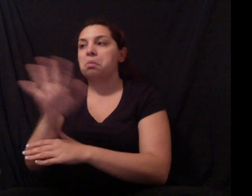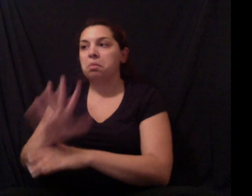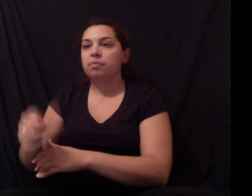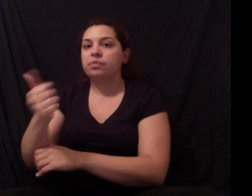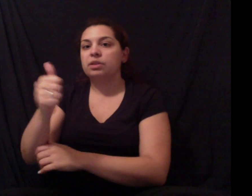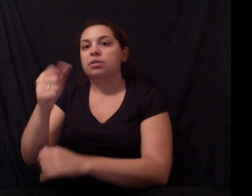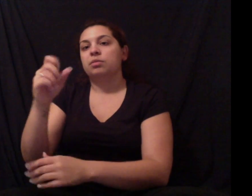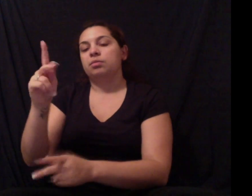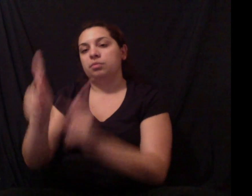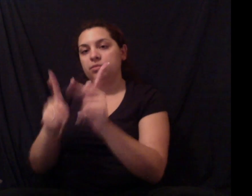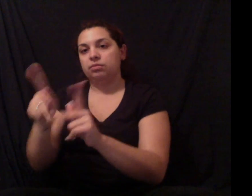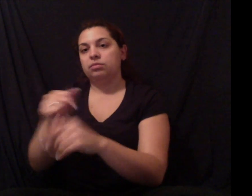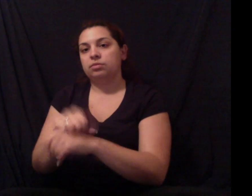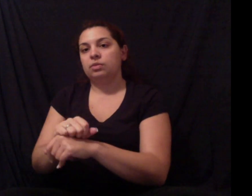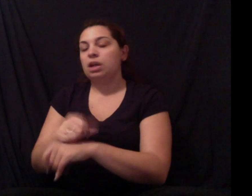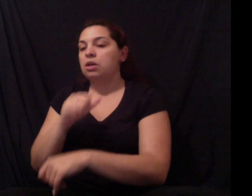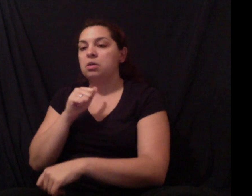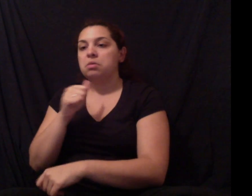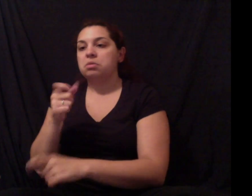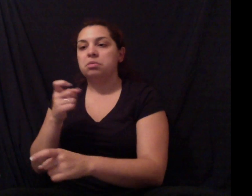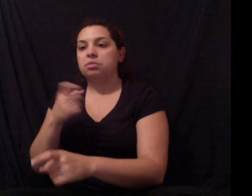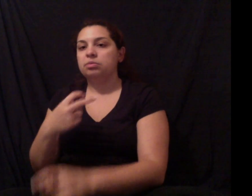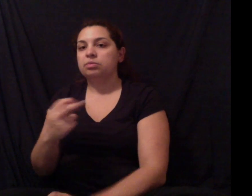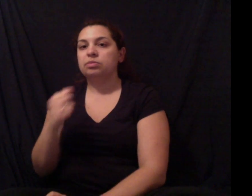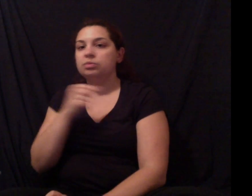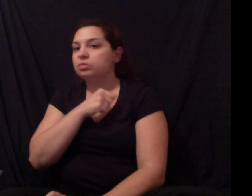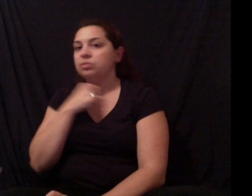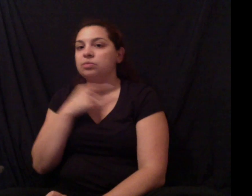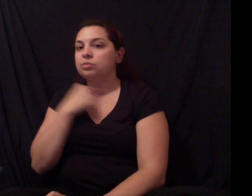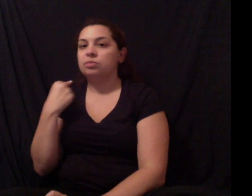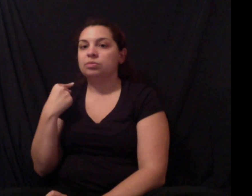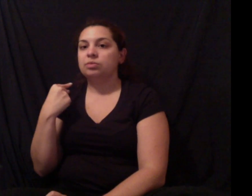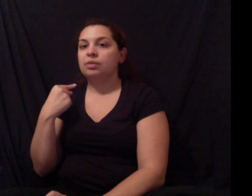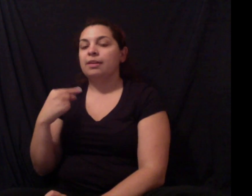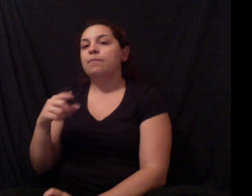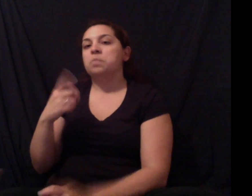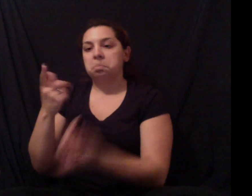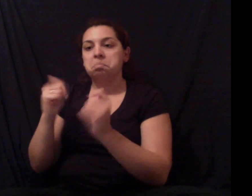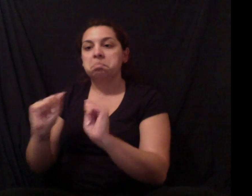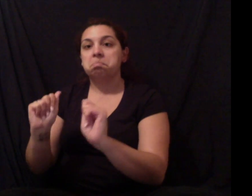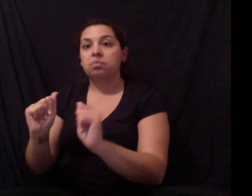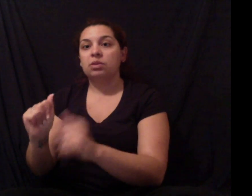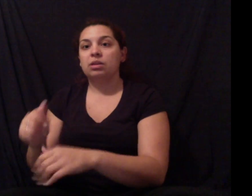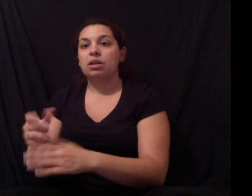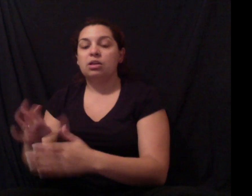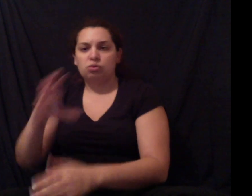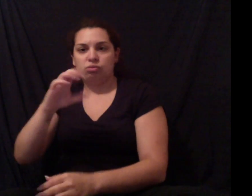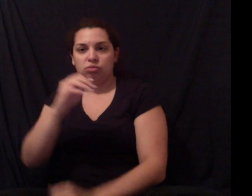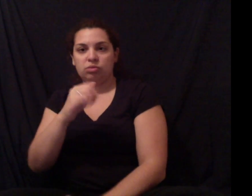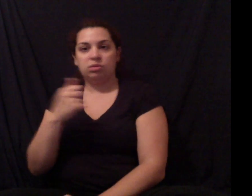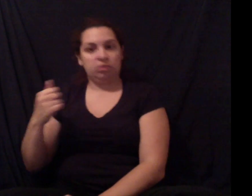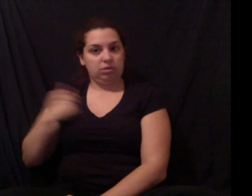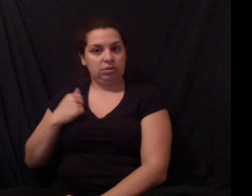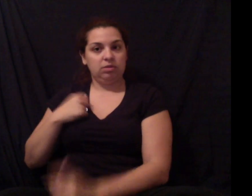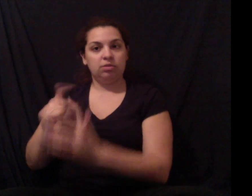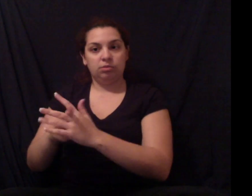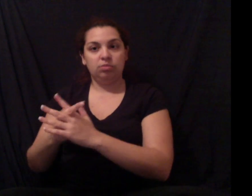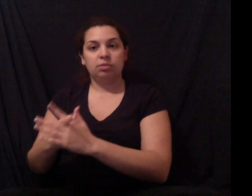try it. No risk. See if you like it. And they are a great Canadian startup that want to grow with you. So try Igloo